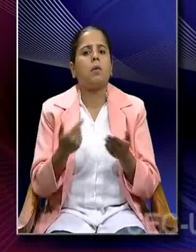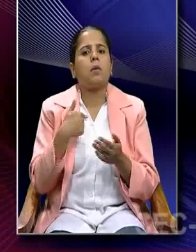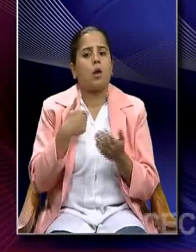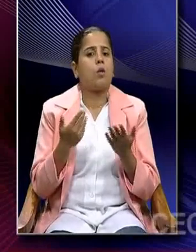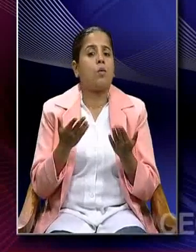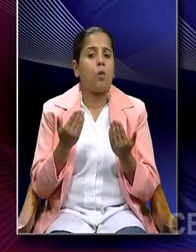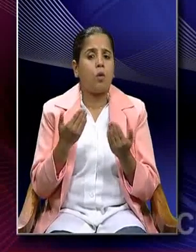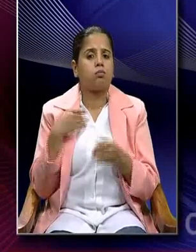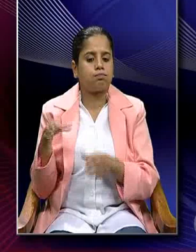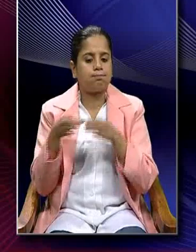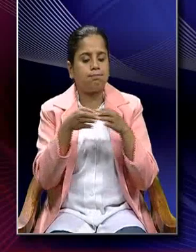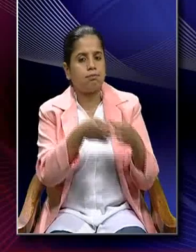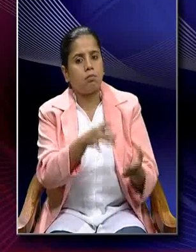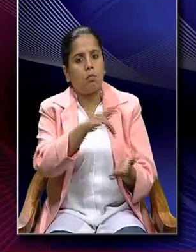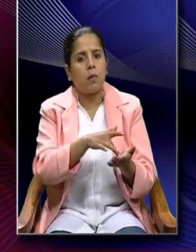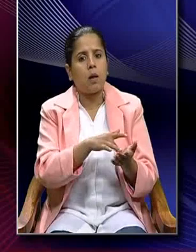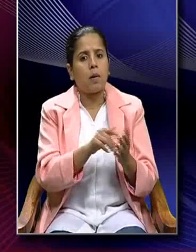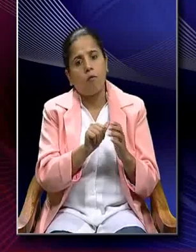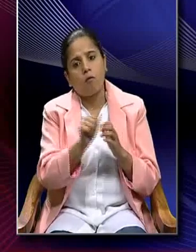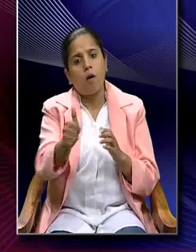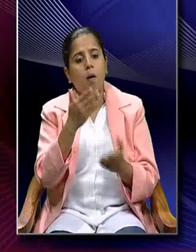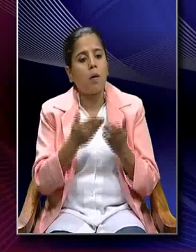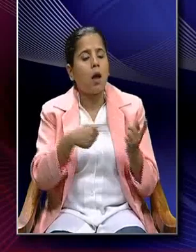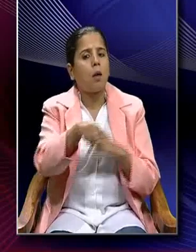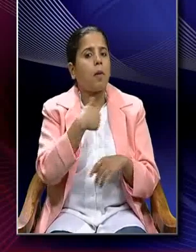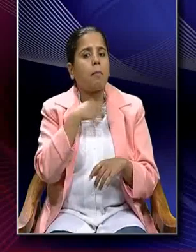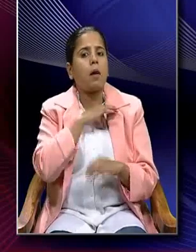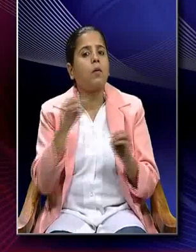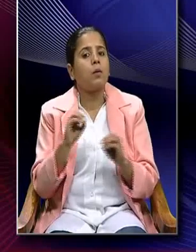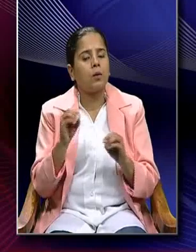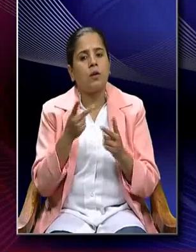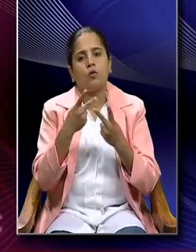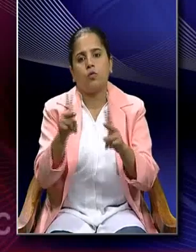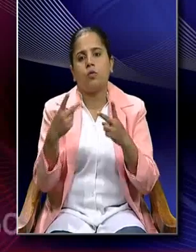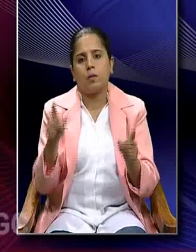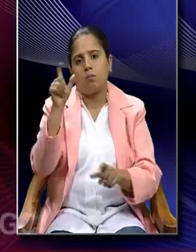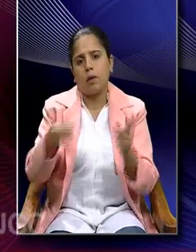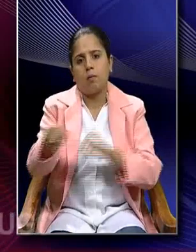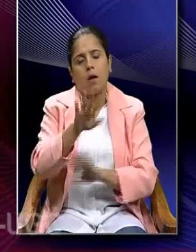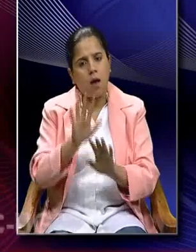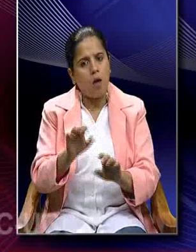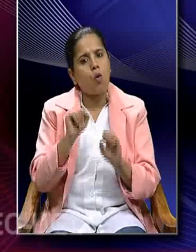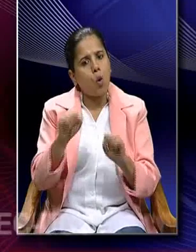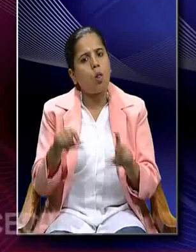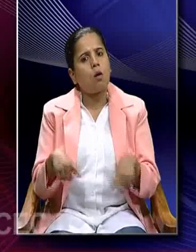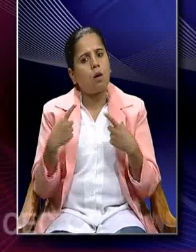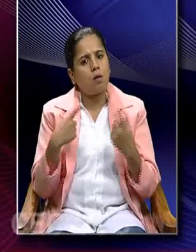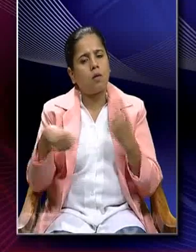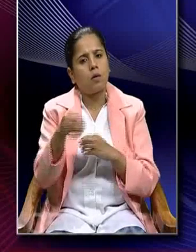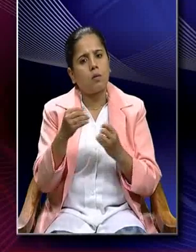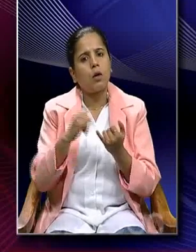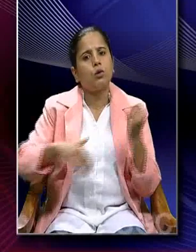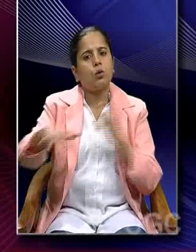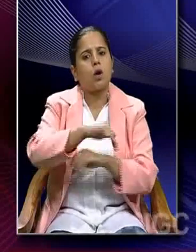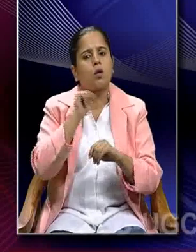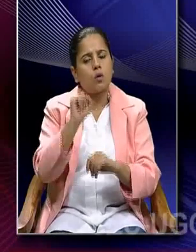a marginal location within society. So different people are located differently in